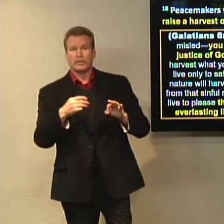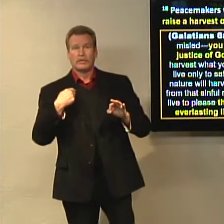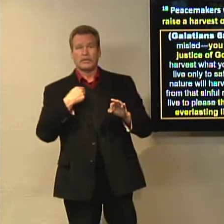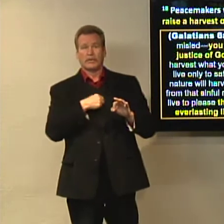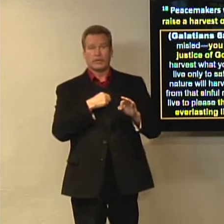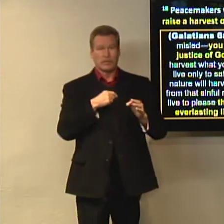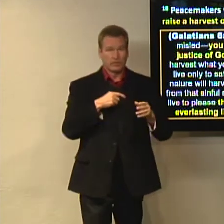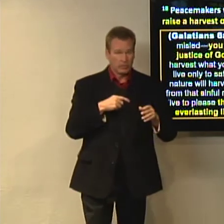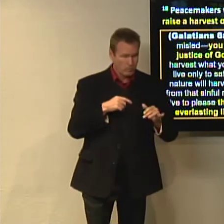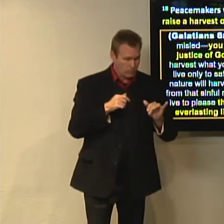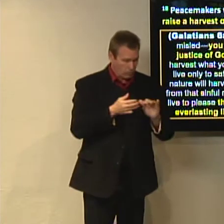Spirit.